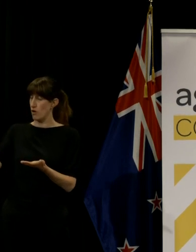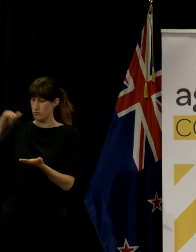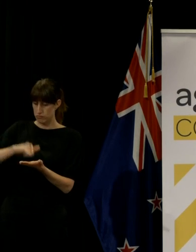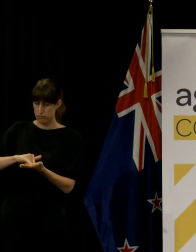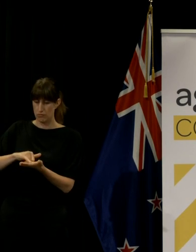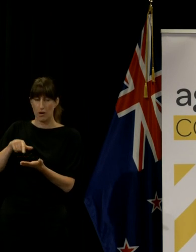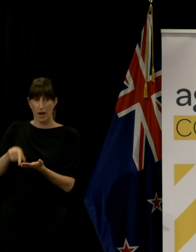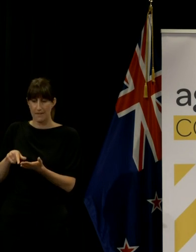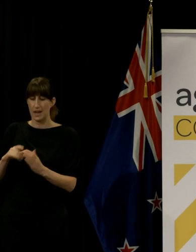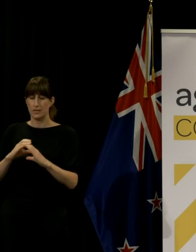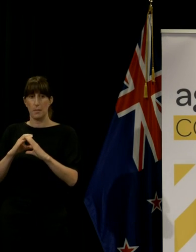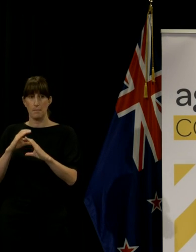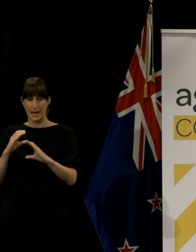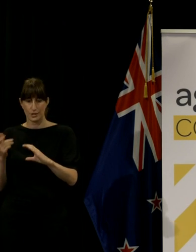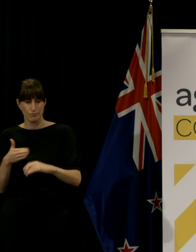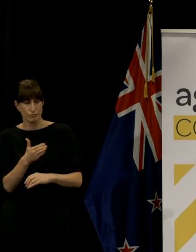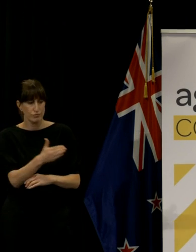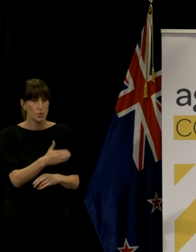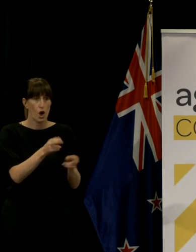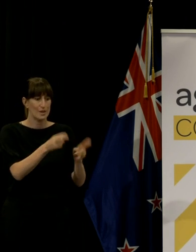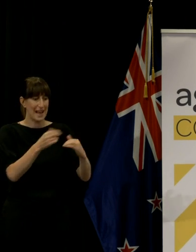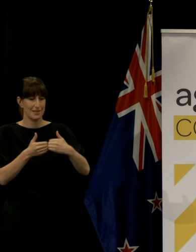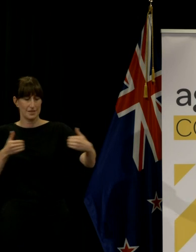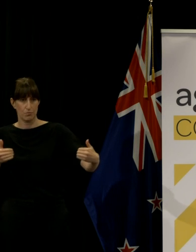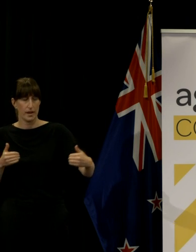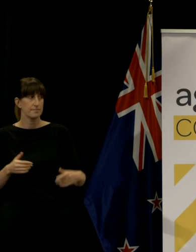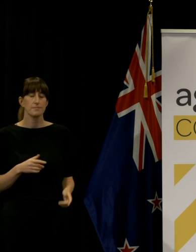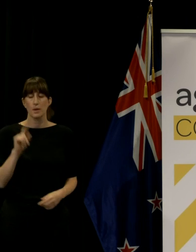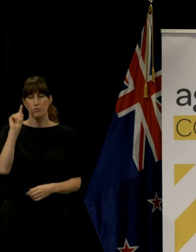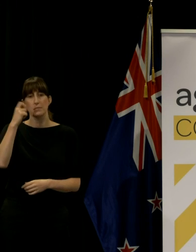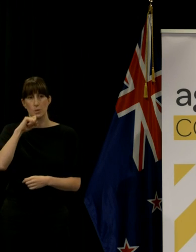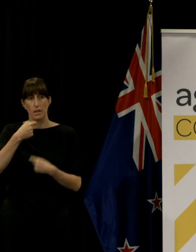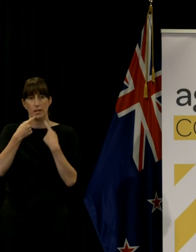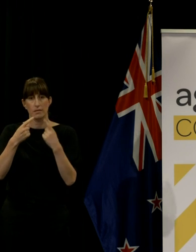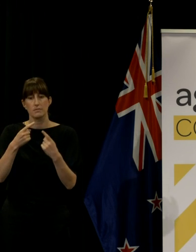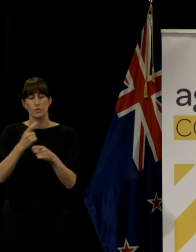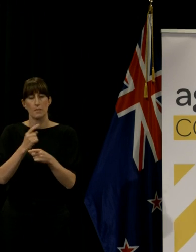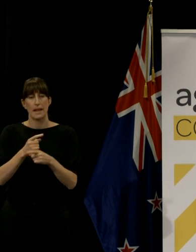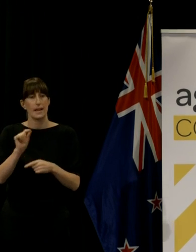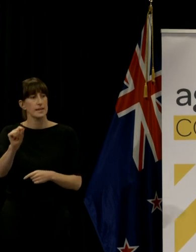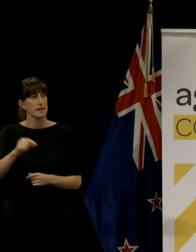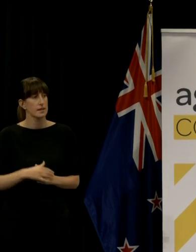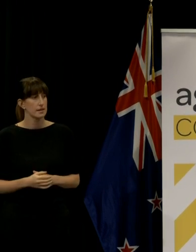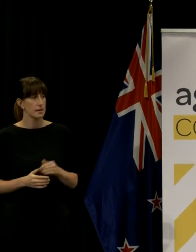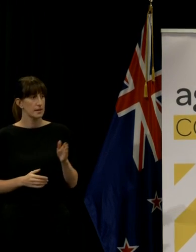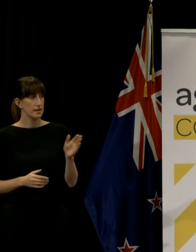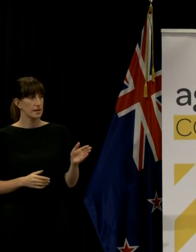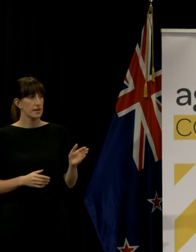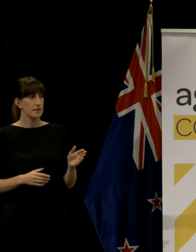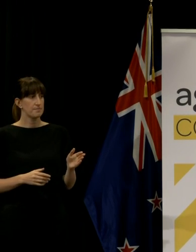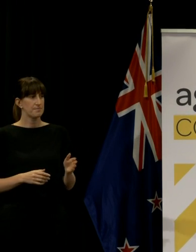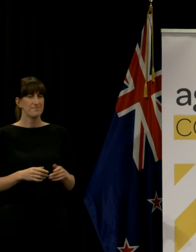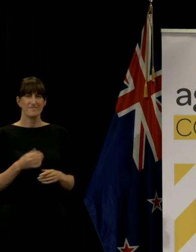Minister will talk about that a little bit later this afternoon. Some people in the South Island, on essential services, some people in the South Island are concerned